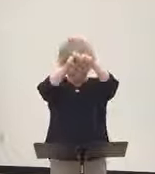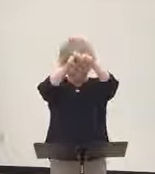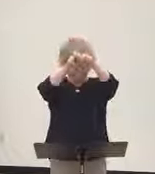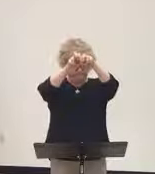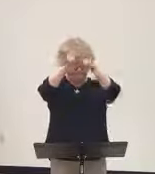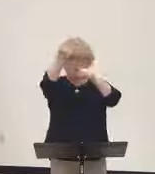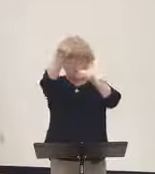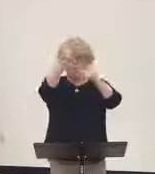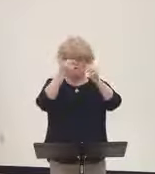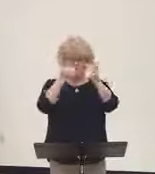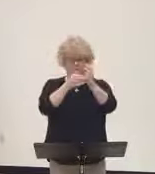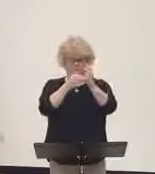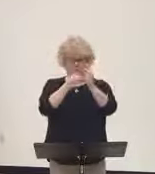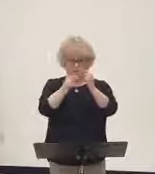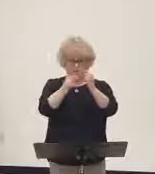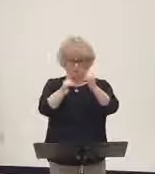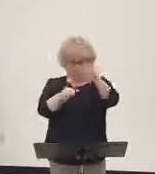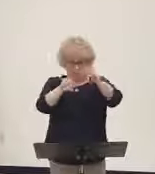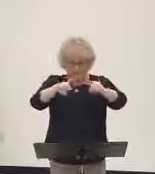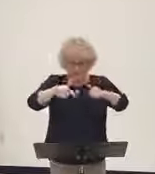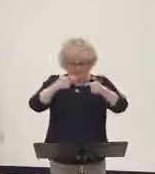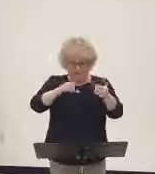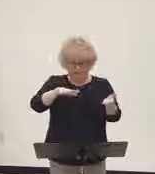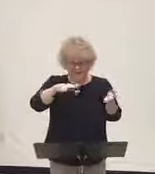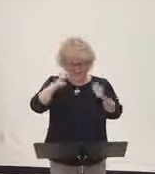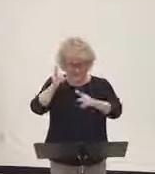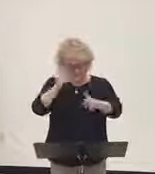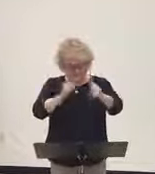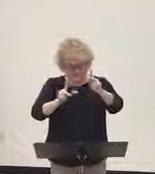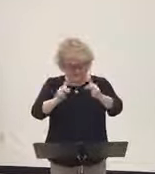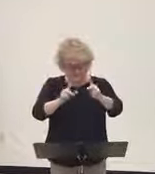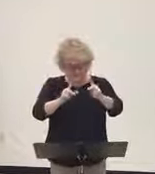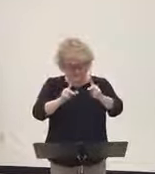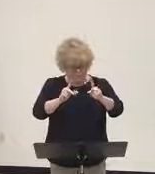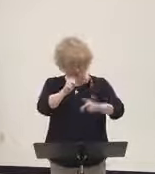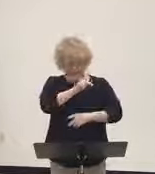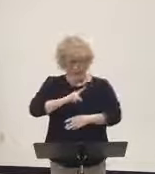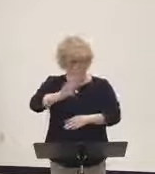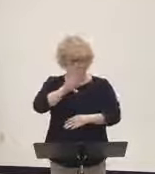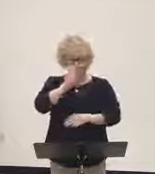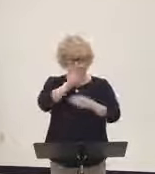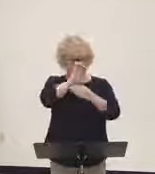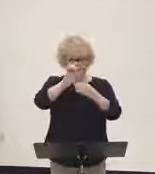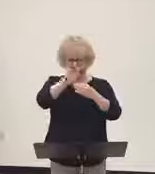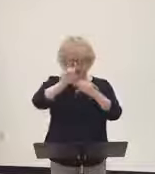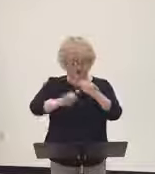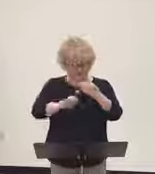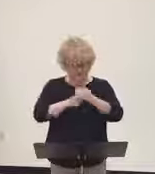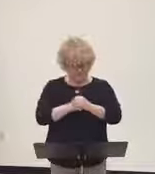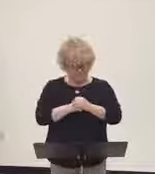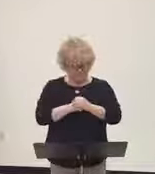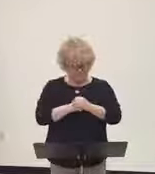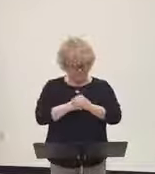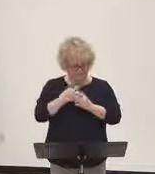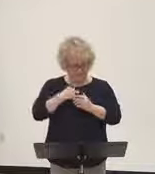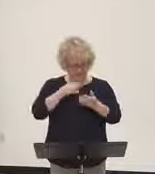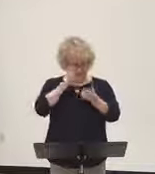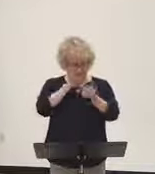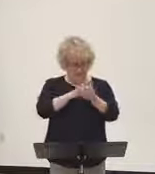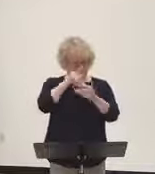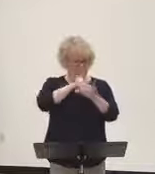of the Father. He will come again in glory to judge the living and the dead, and his kingdom will have no